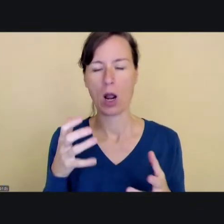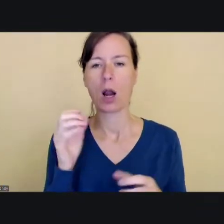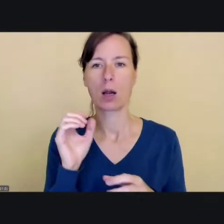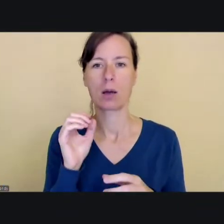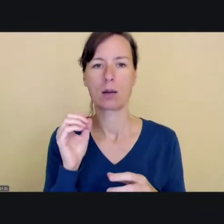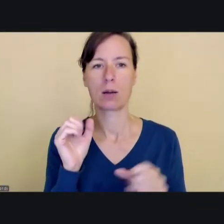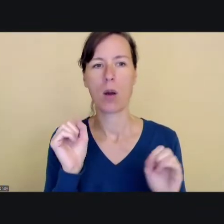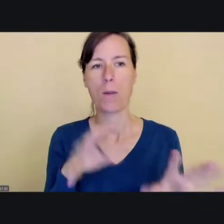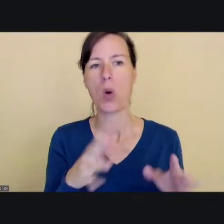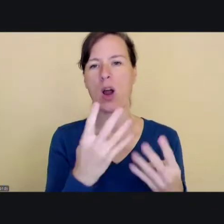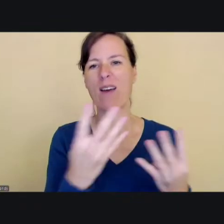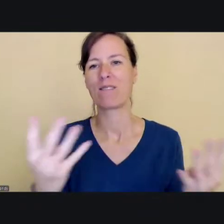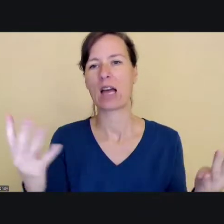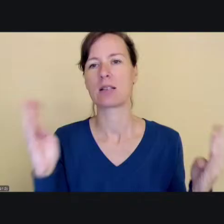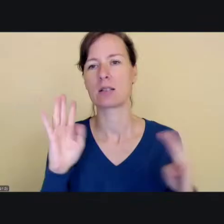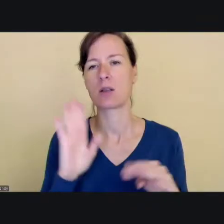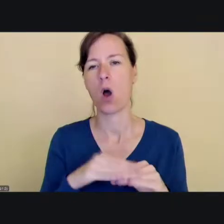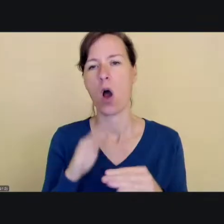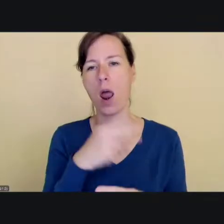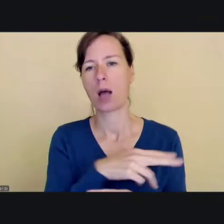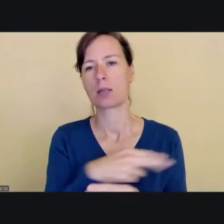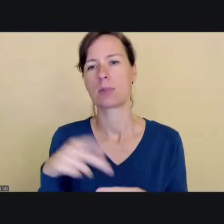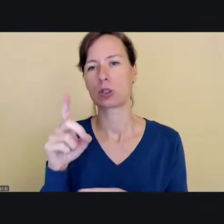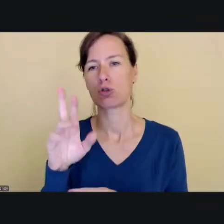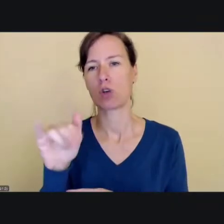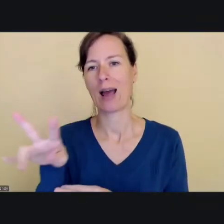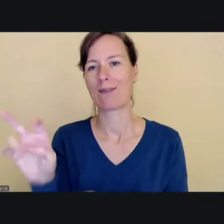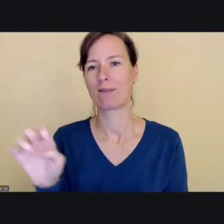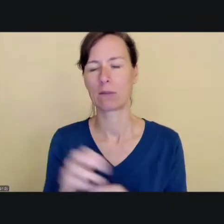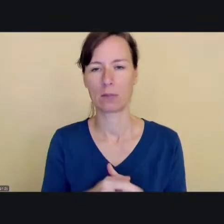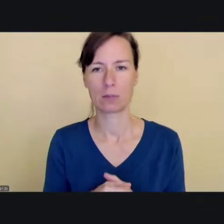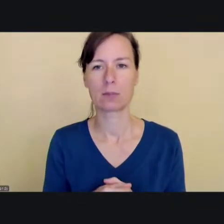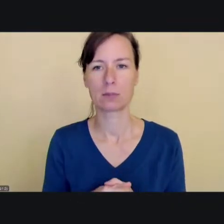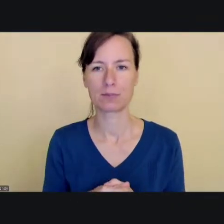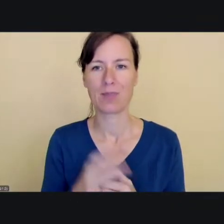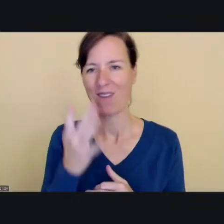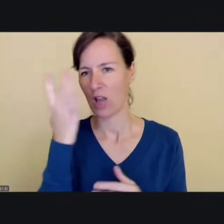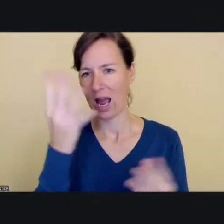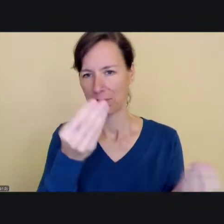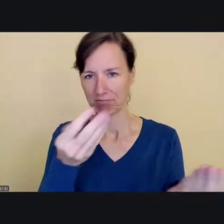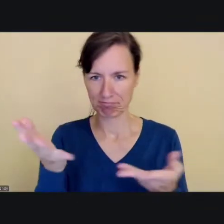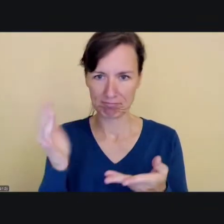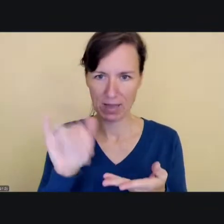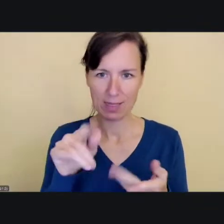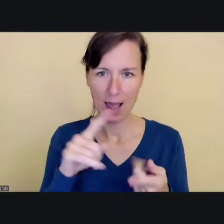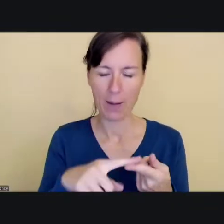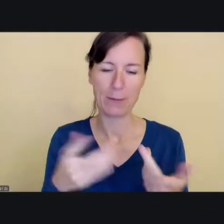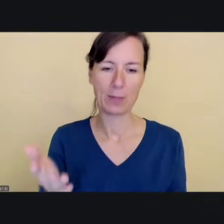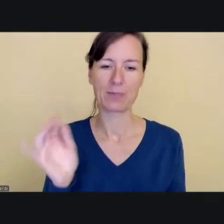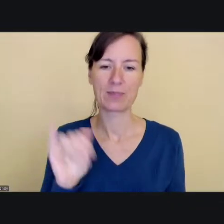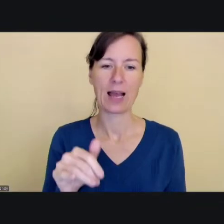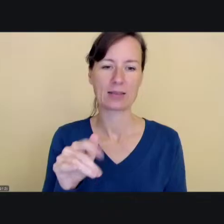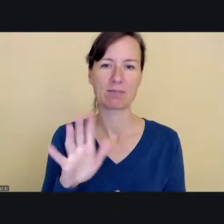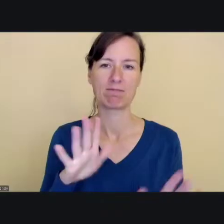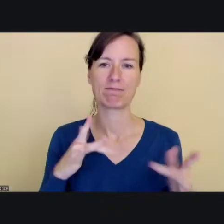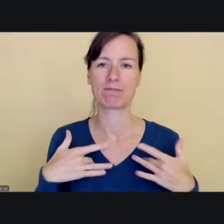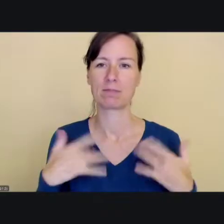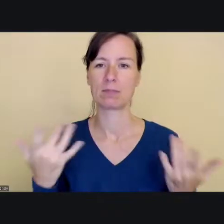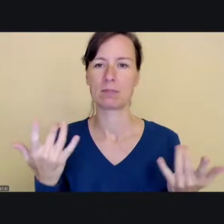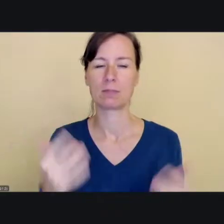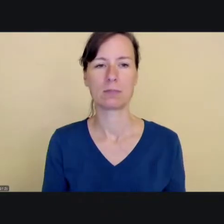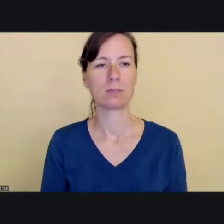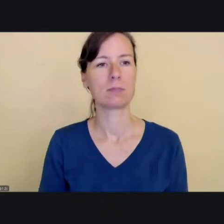Hospital Drive. So forgot to give that update to you all, but that's where we are with that.